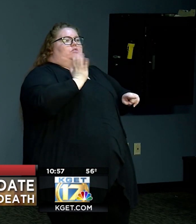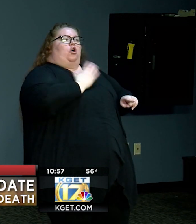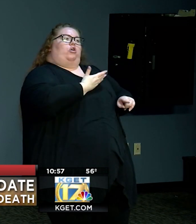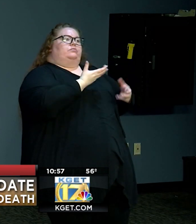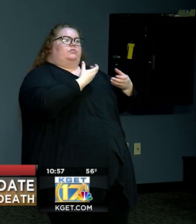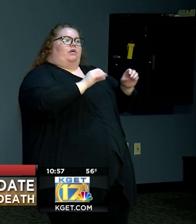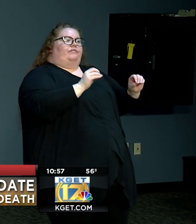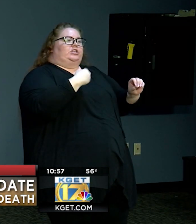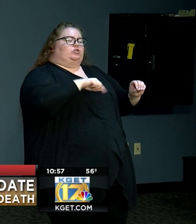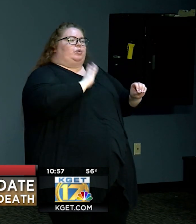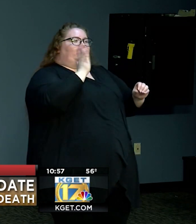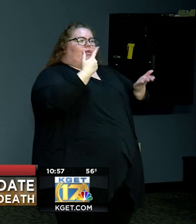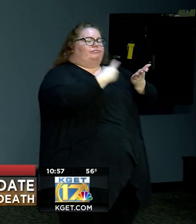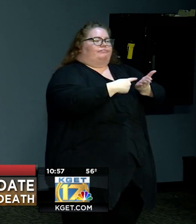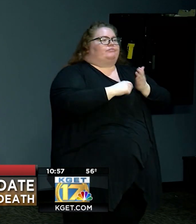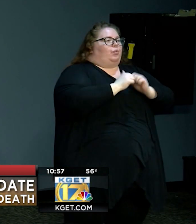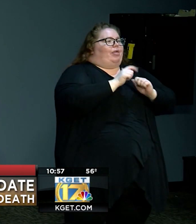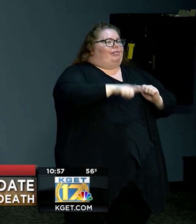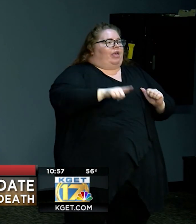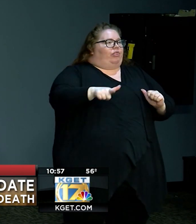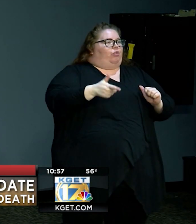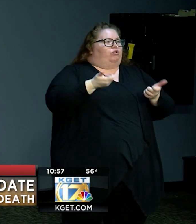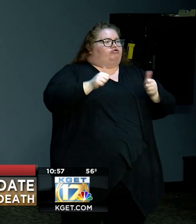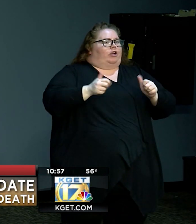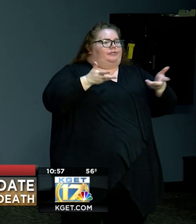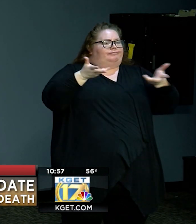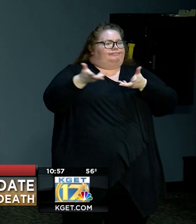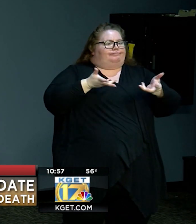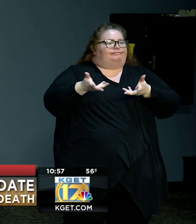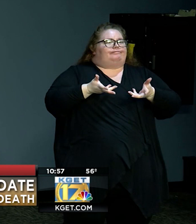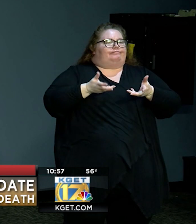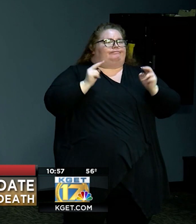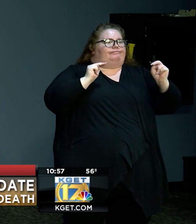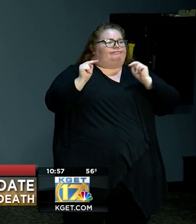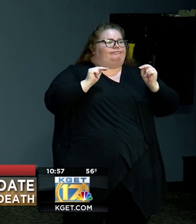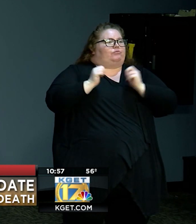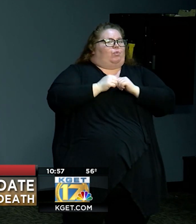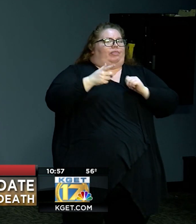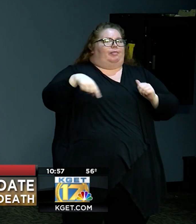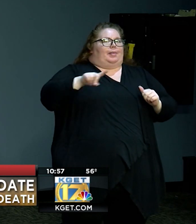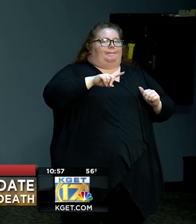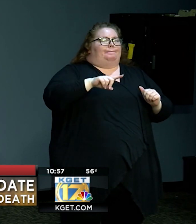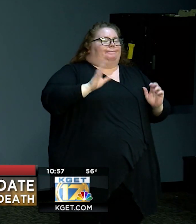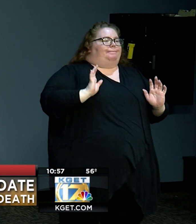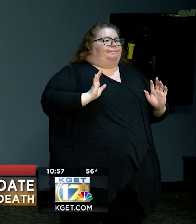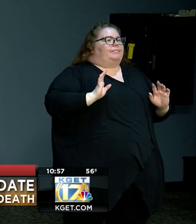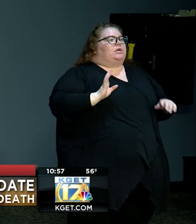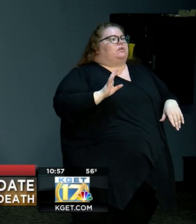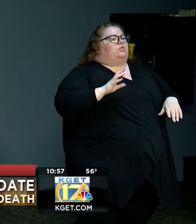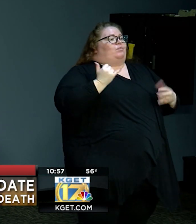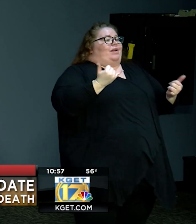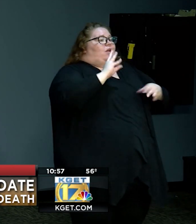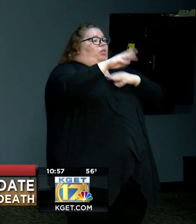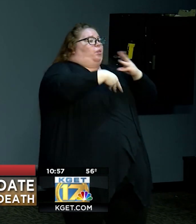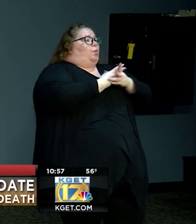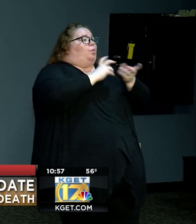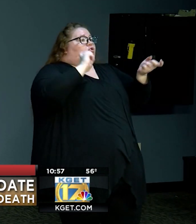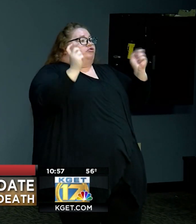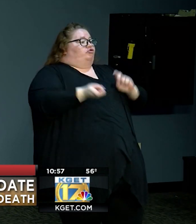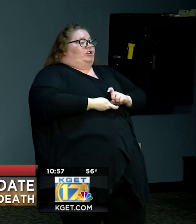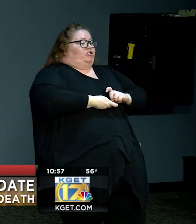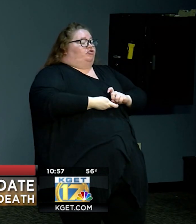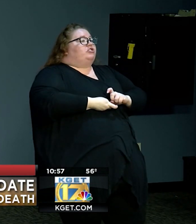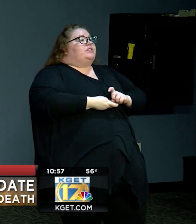come up with a compromise that doesn't involve an overly litigious outcome, because the world is changing and each week